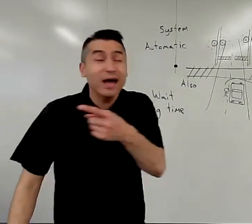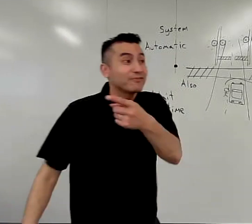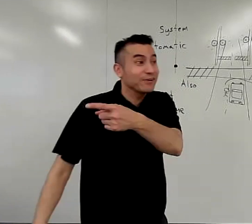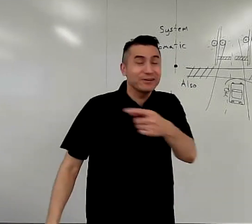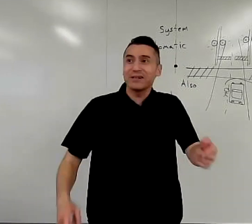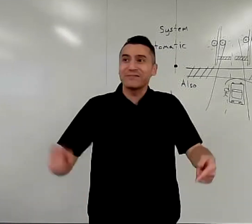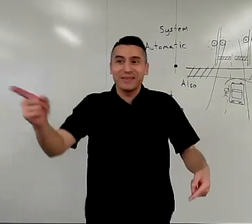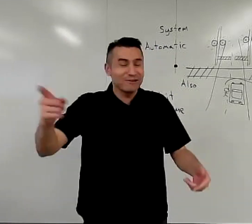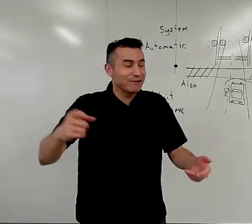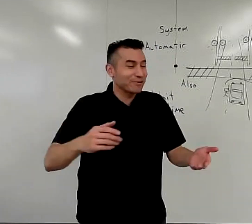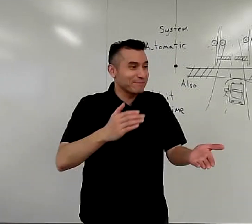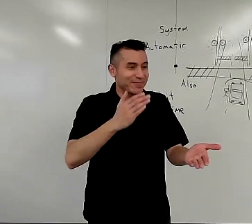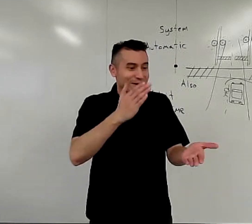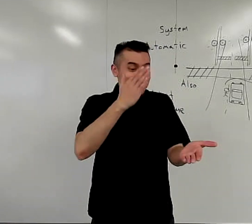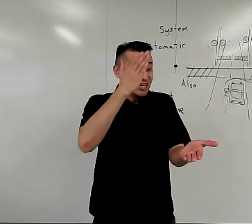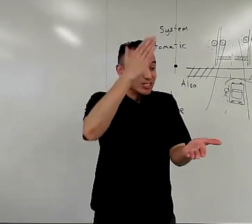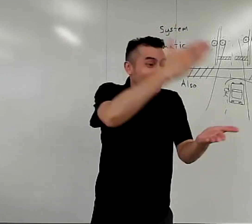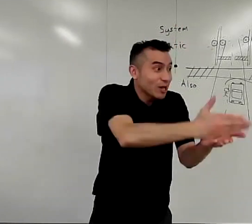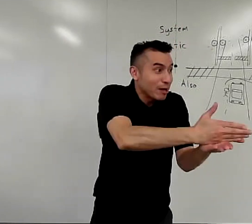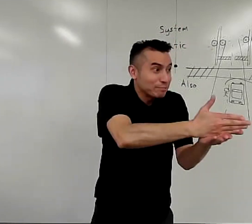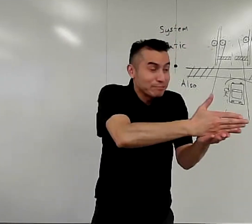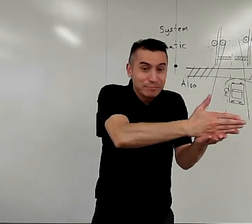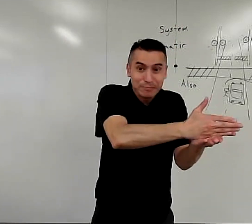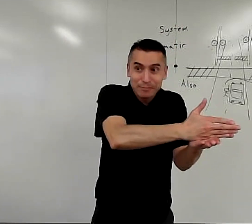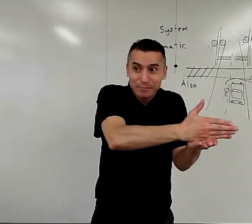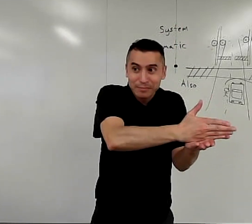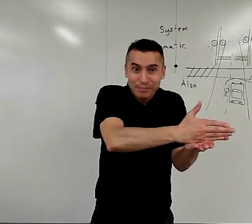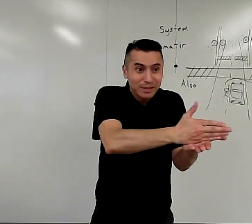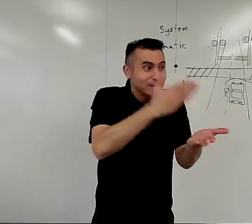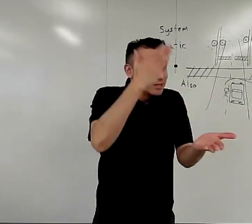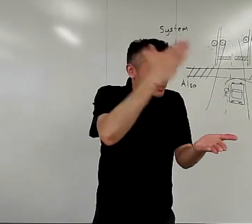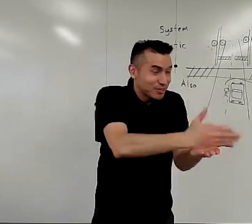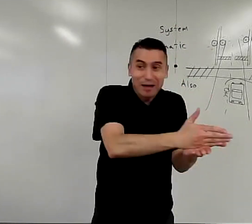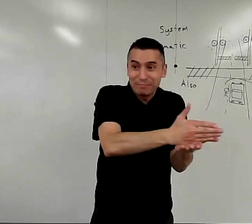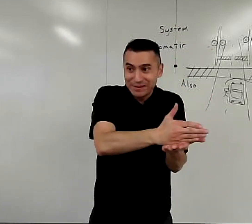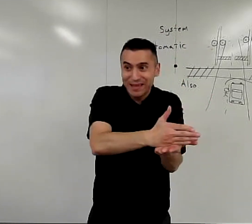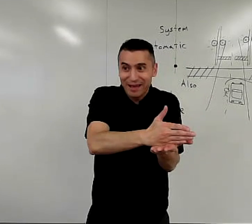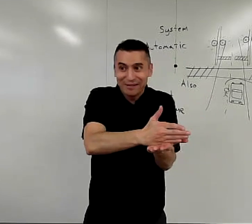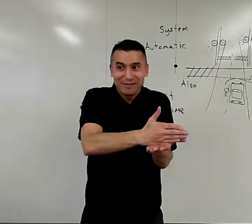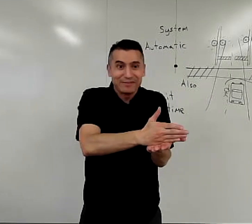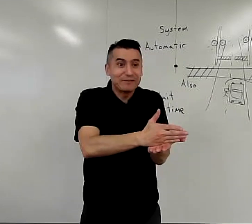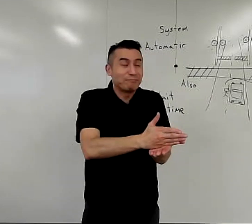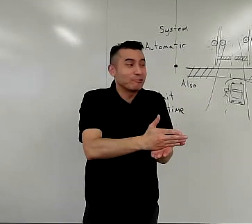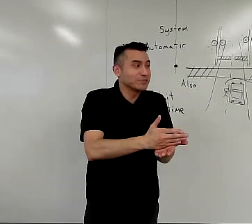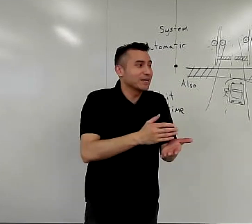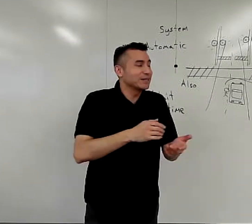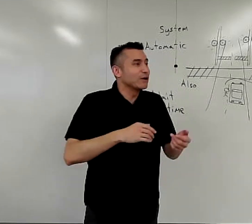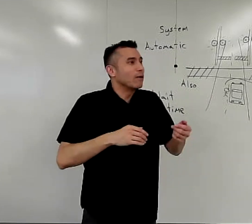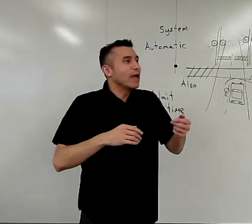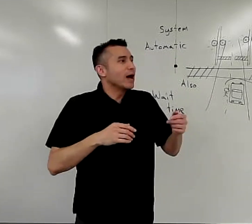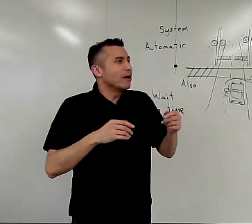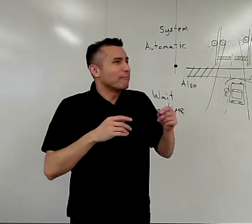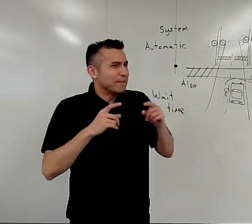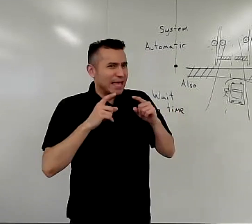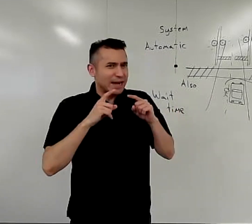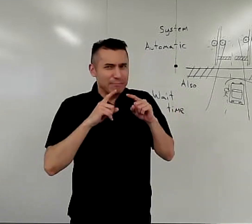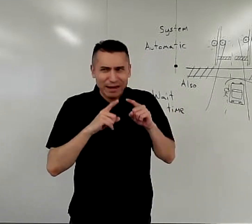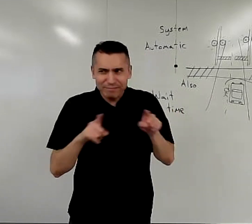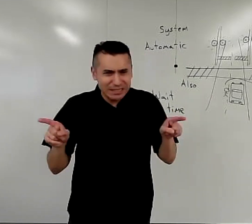yeah, very good. Thank you. I forgot about that one. Stop. Stop. Yeah, important sign to know. And I might have